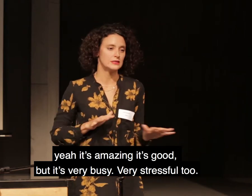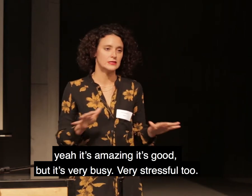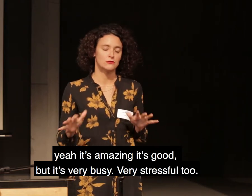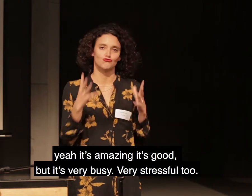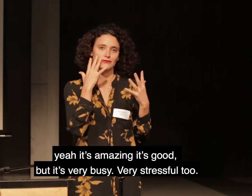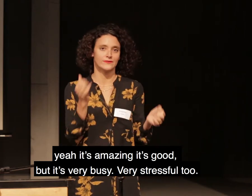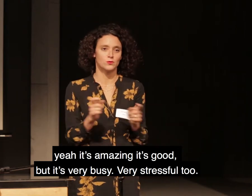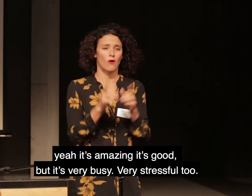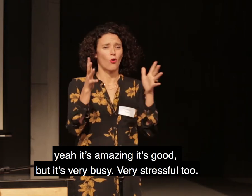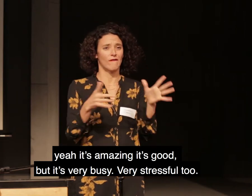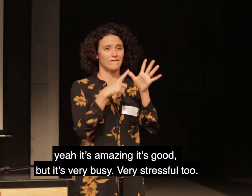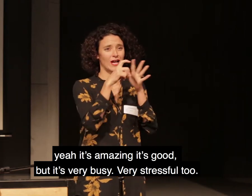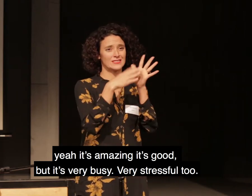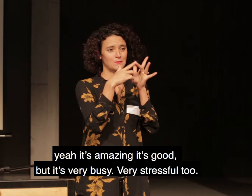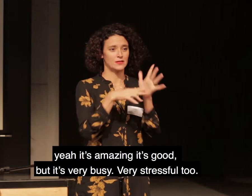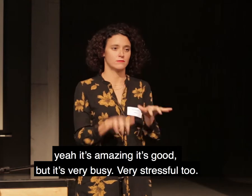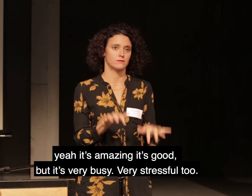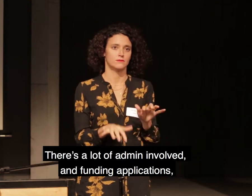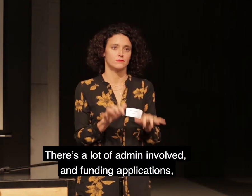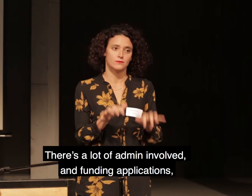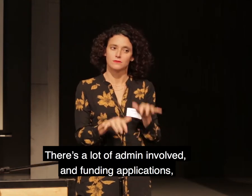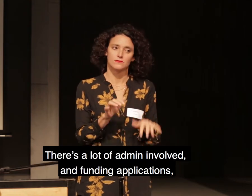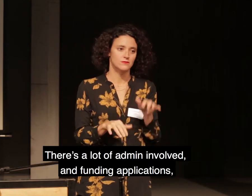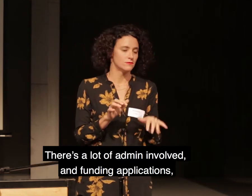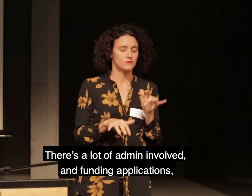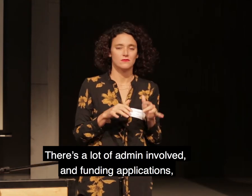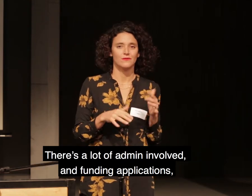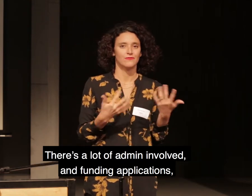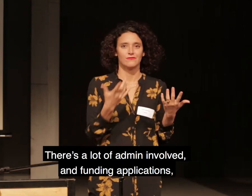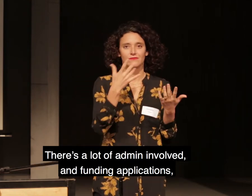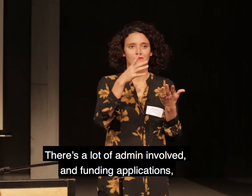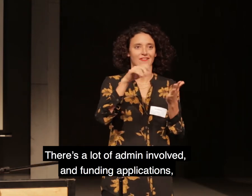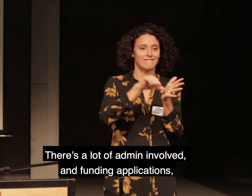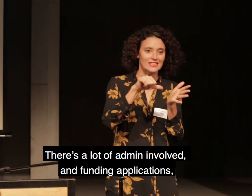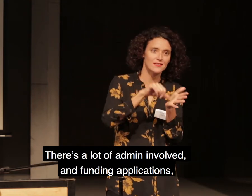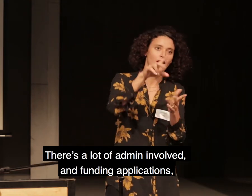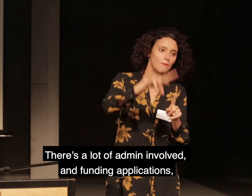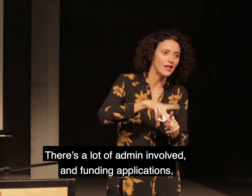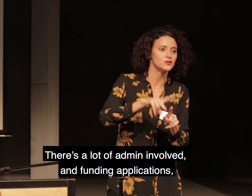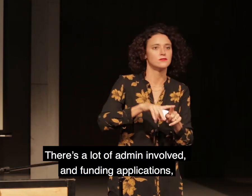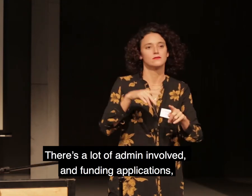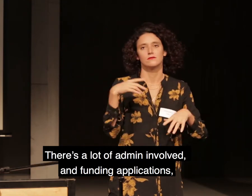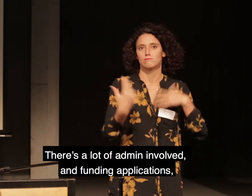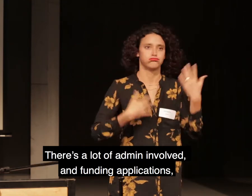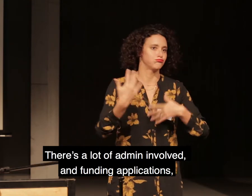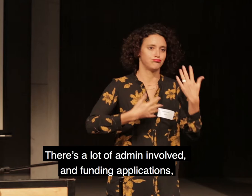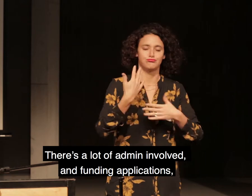very busy, very stressful too. There's a lot of admin involved, and funding